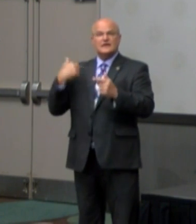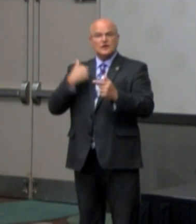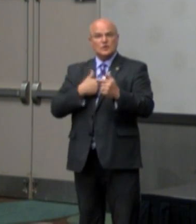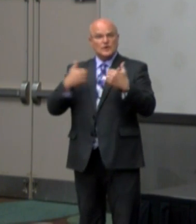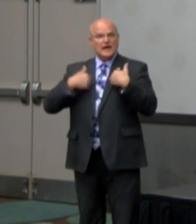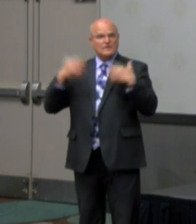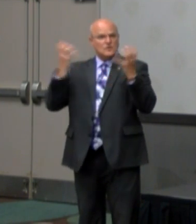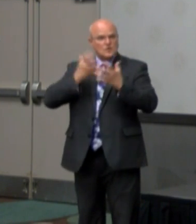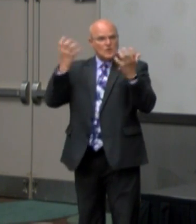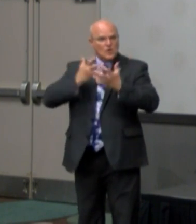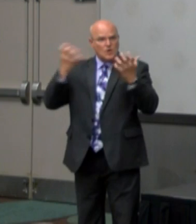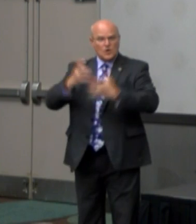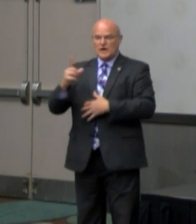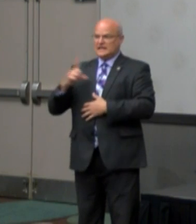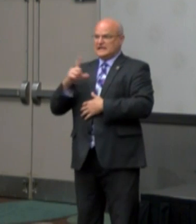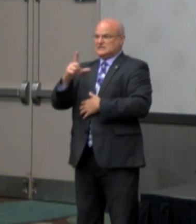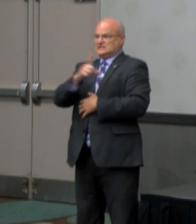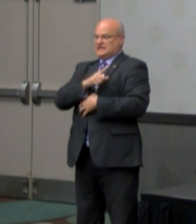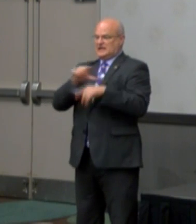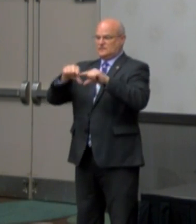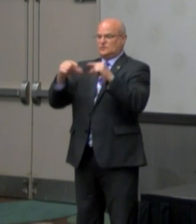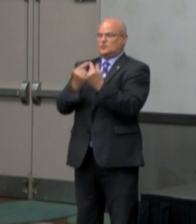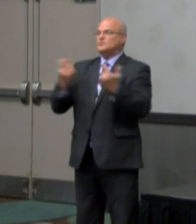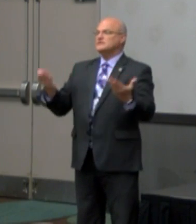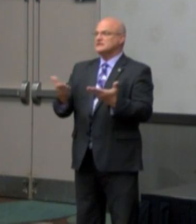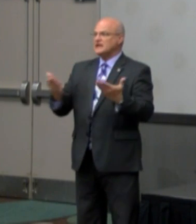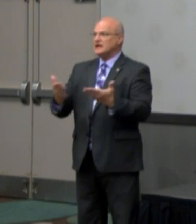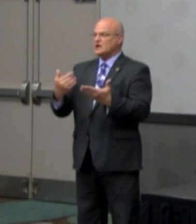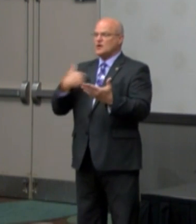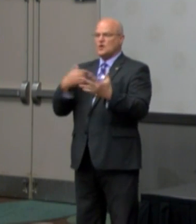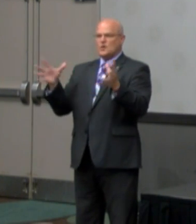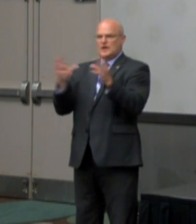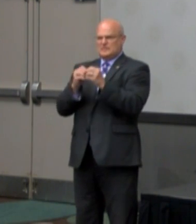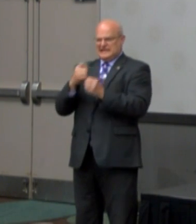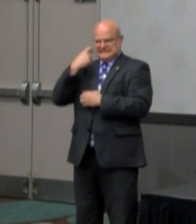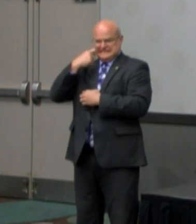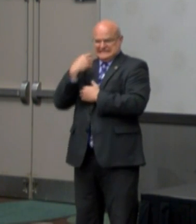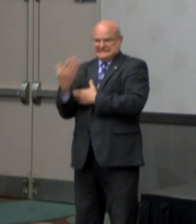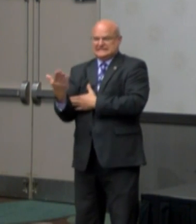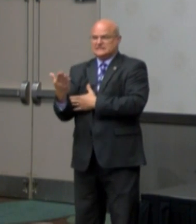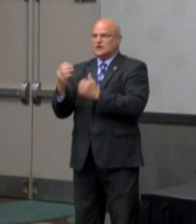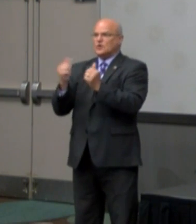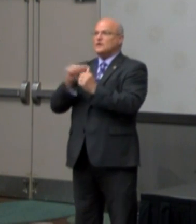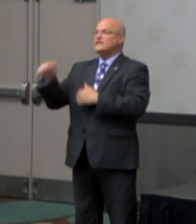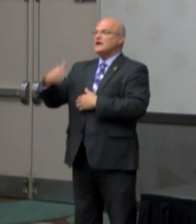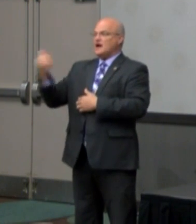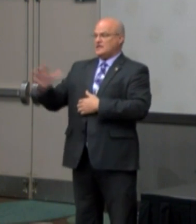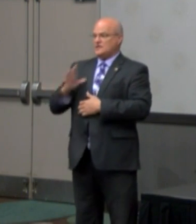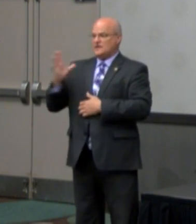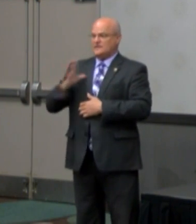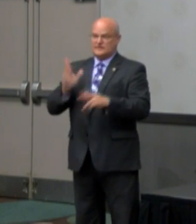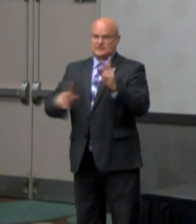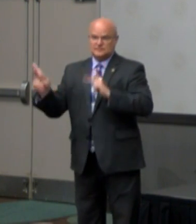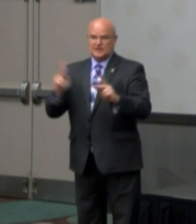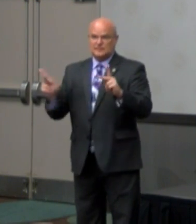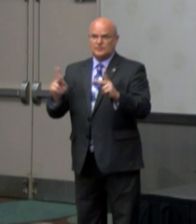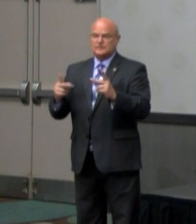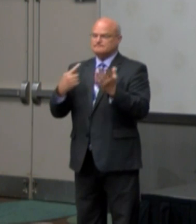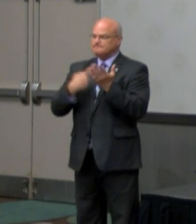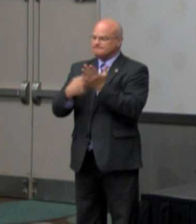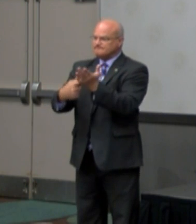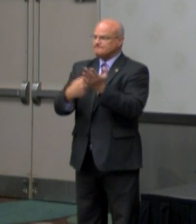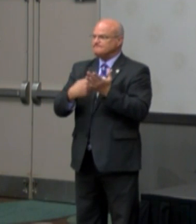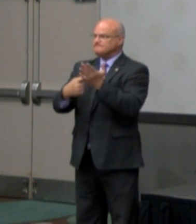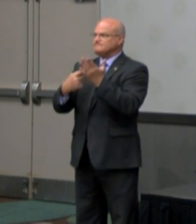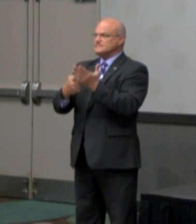an incredible legislative delegation that's here. We met earlier with the other officials, got briefed